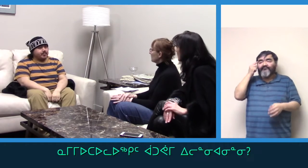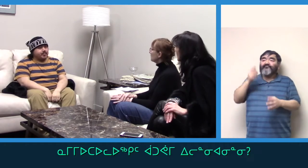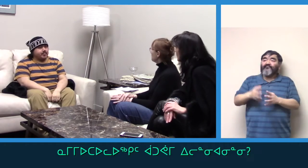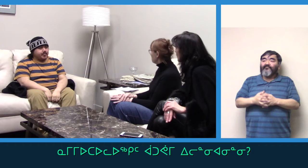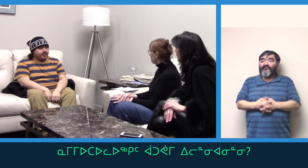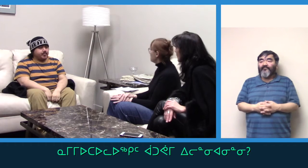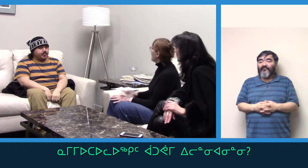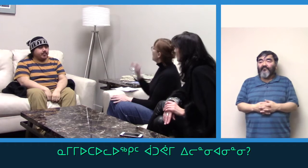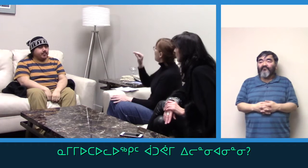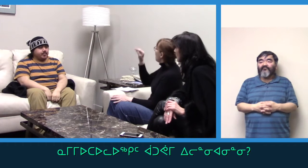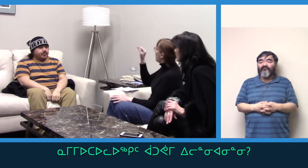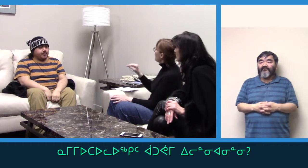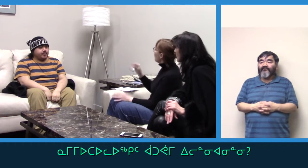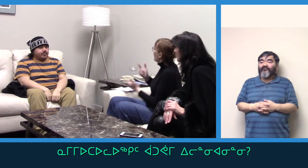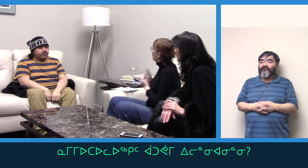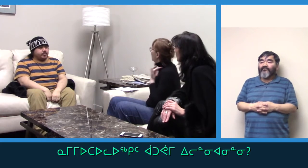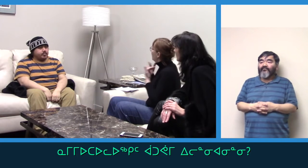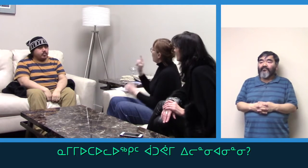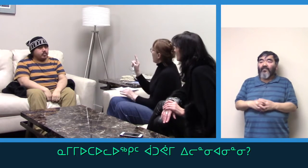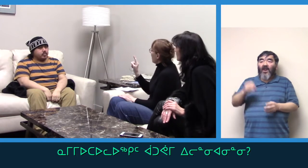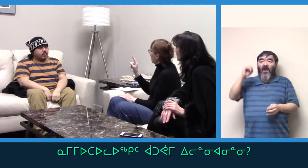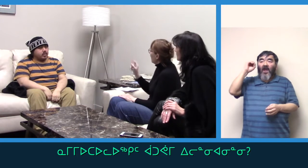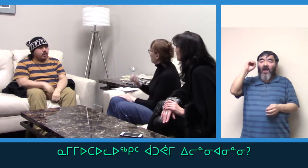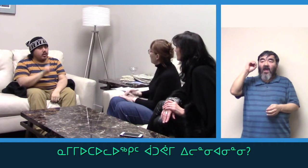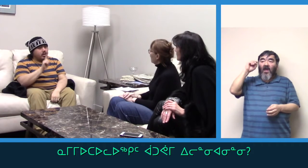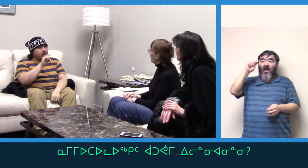Where were you living in Ottawa while you were studying?